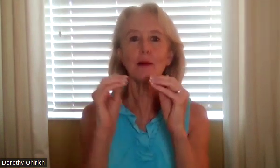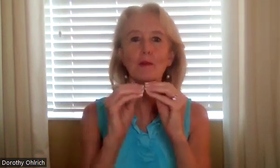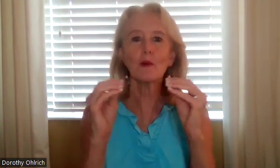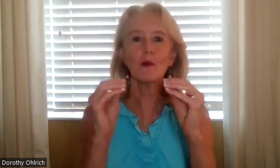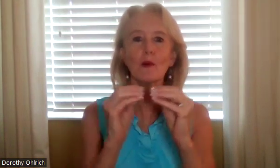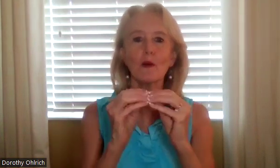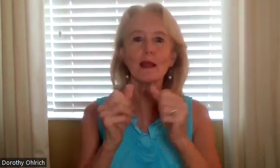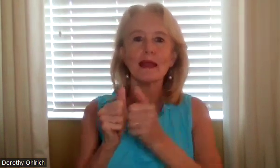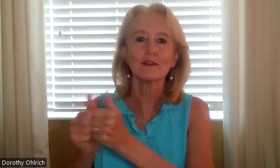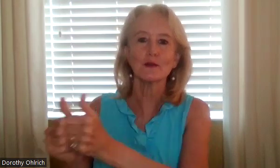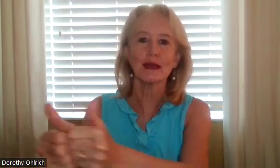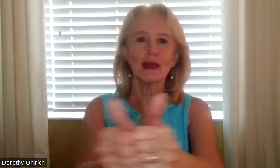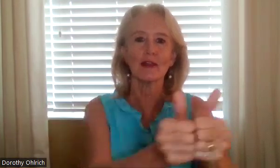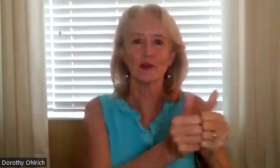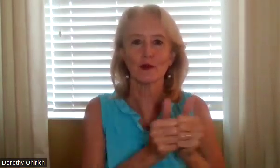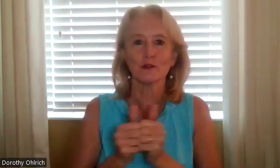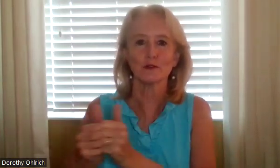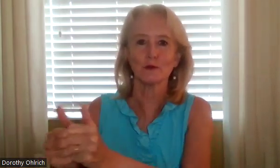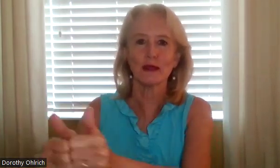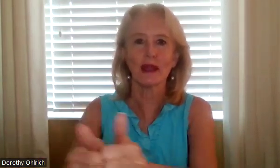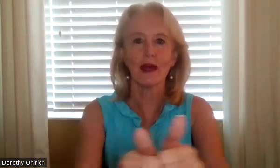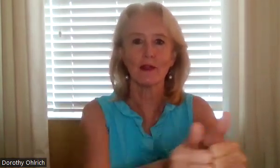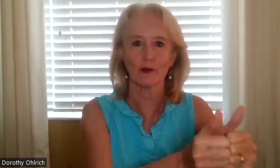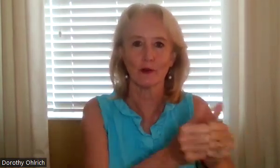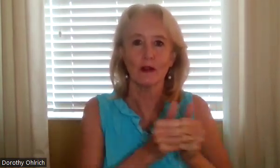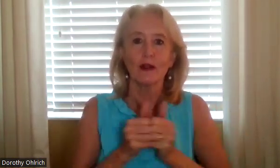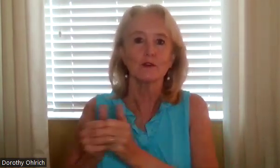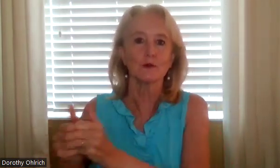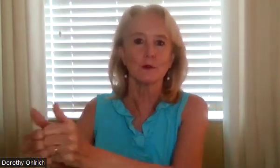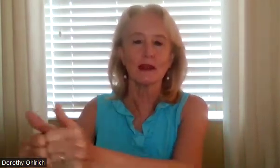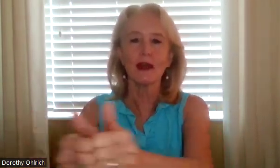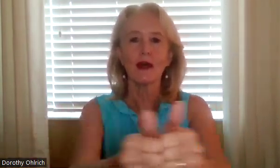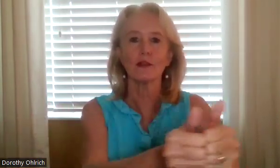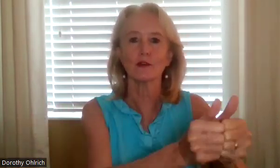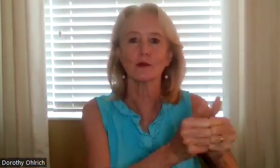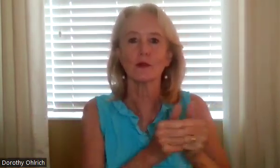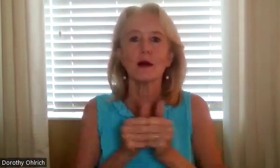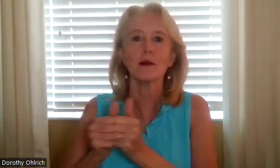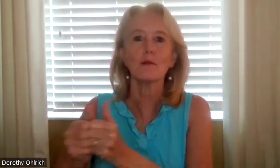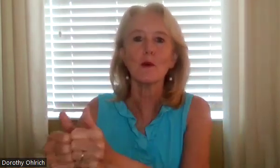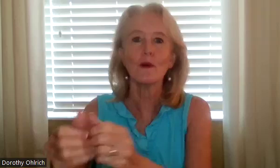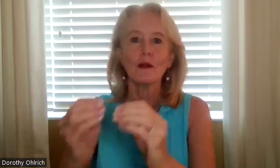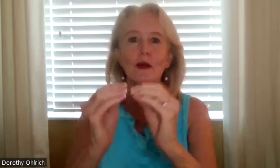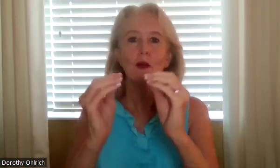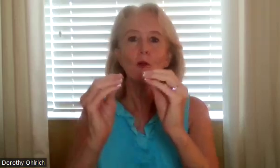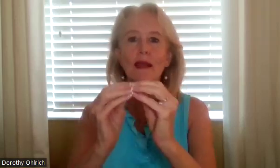The more we get together, together, together, the more we